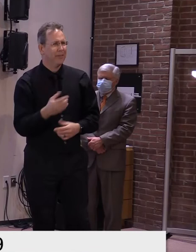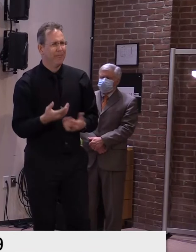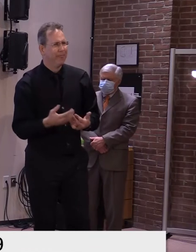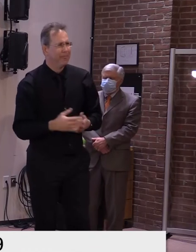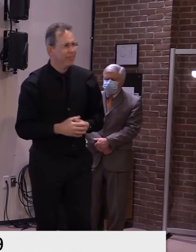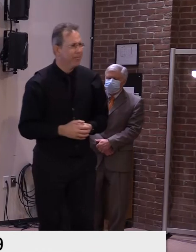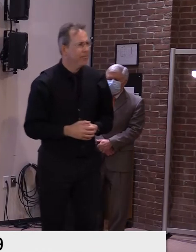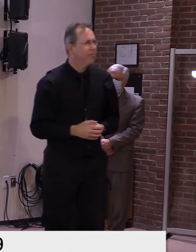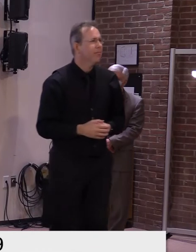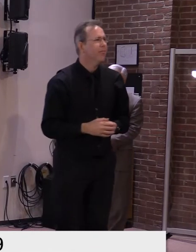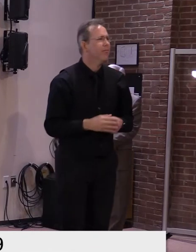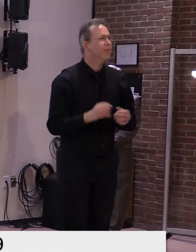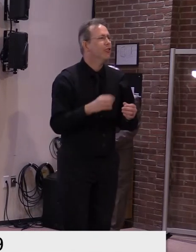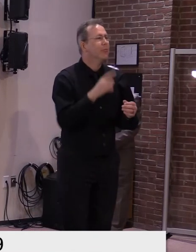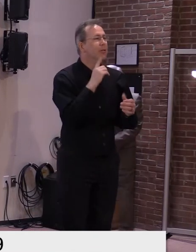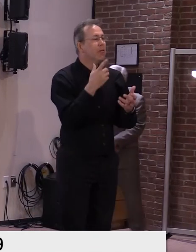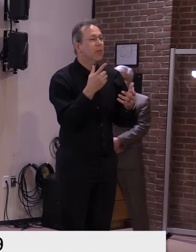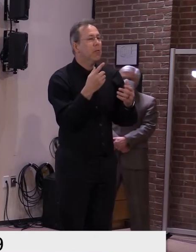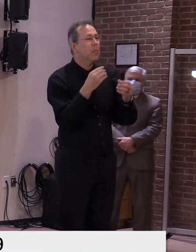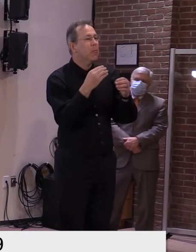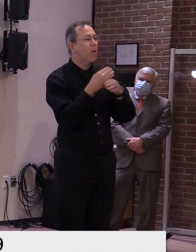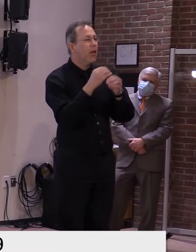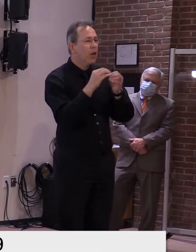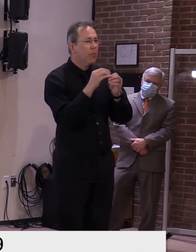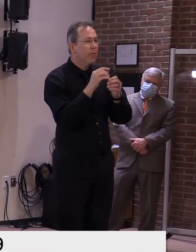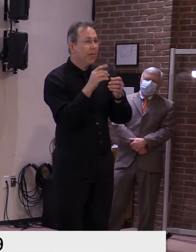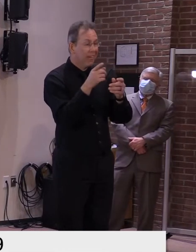type of issue.